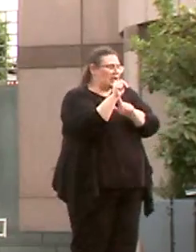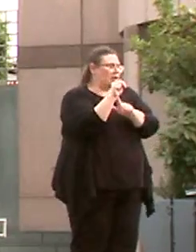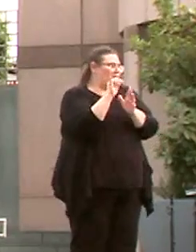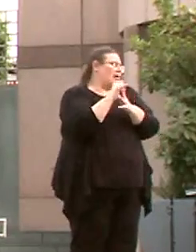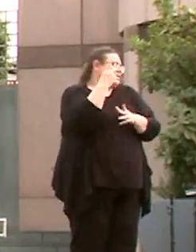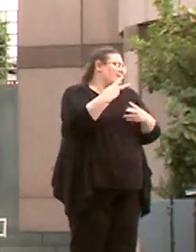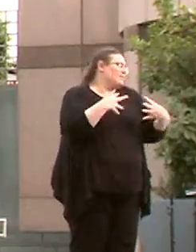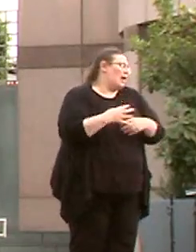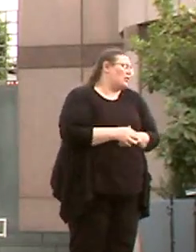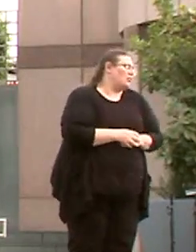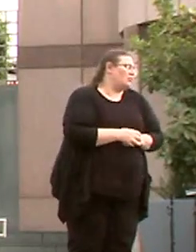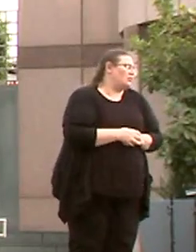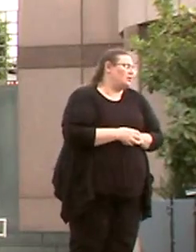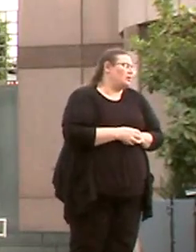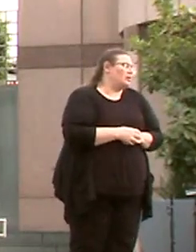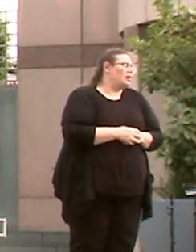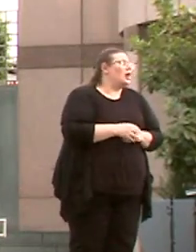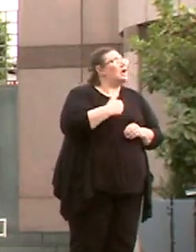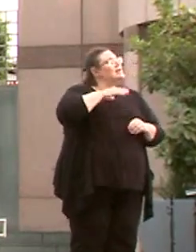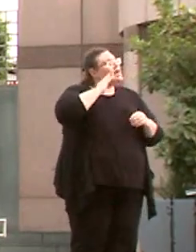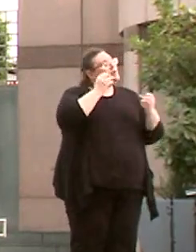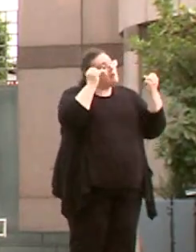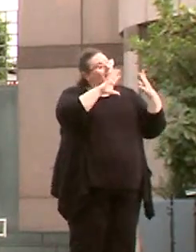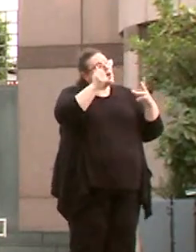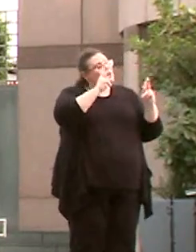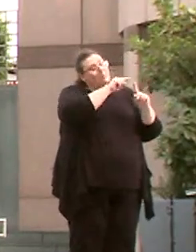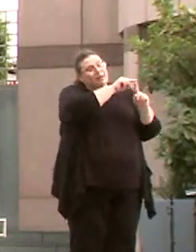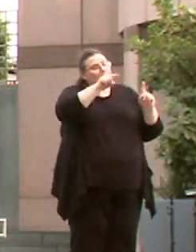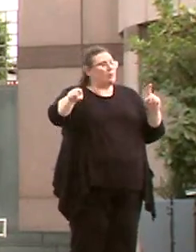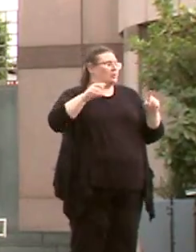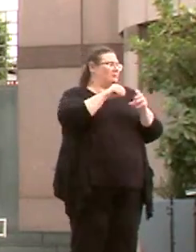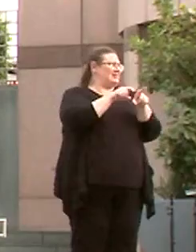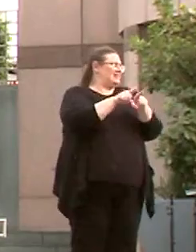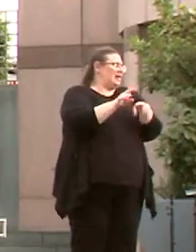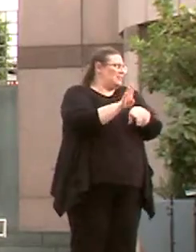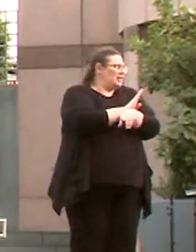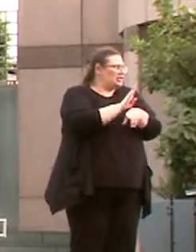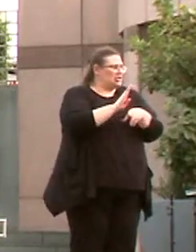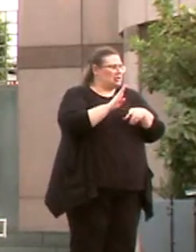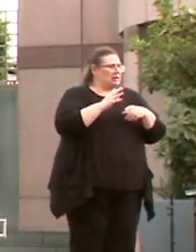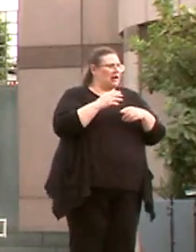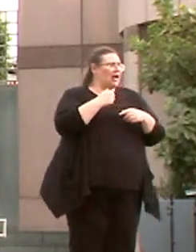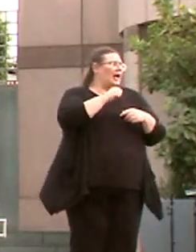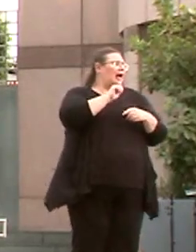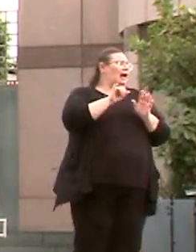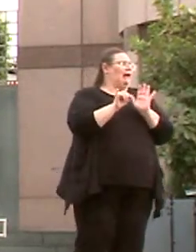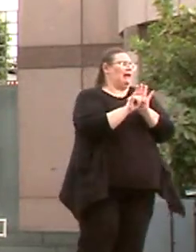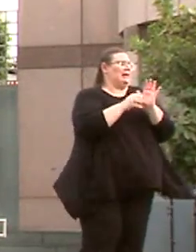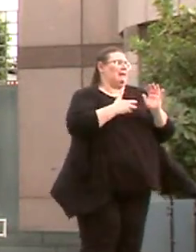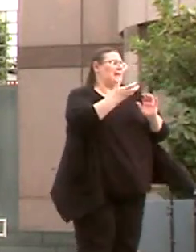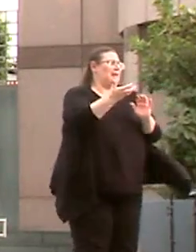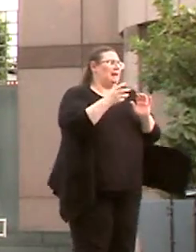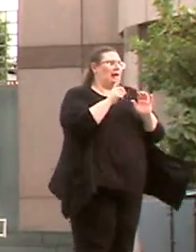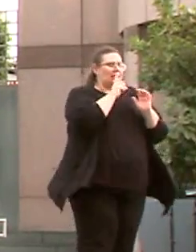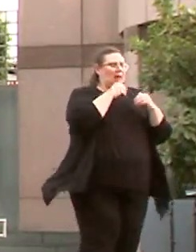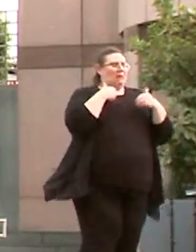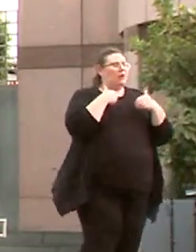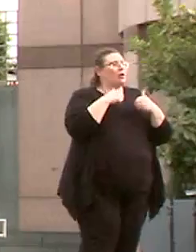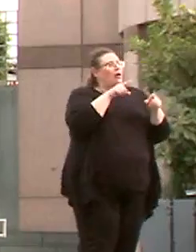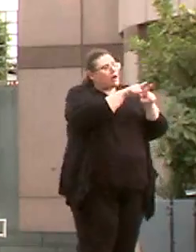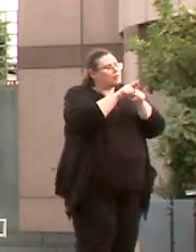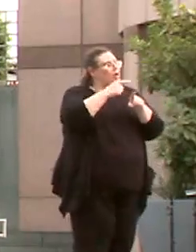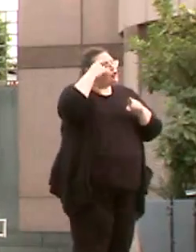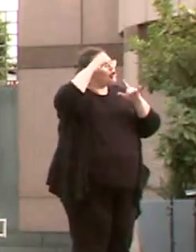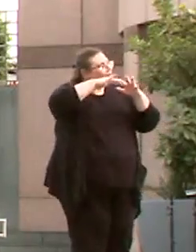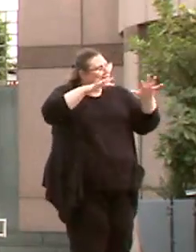think, personally. Because I know that there are a lot of other people in this industry who are afraid to self-identify, who are also neurodivergent, who